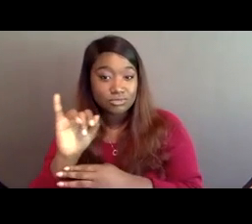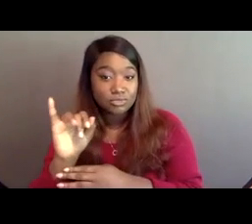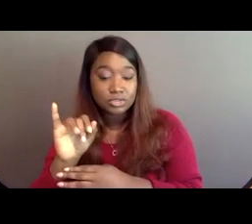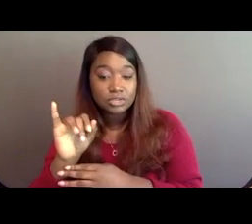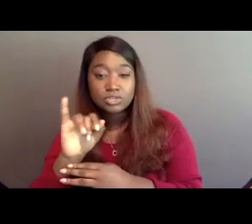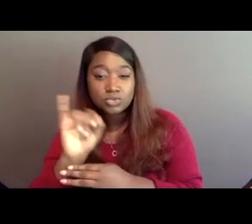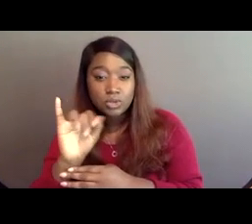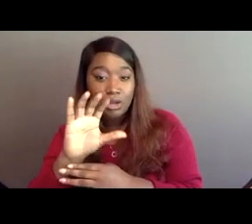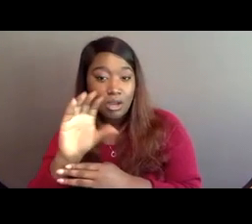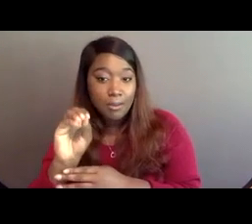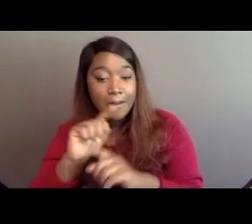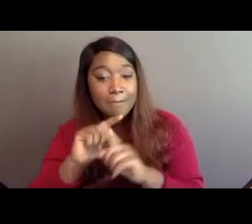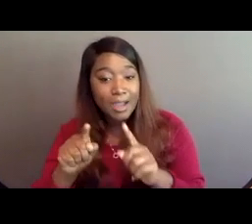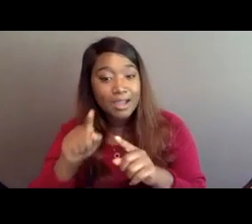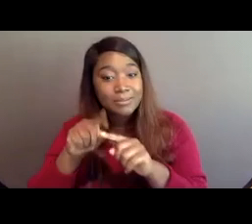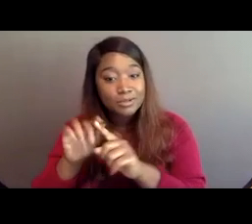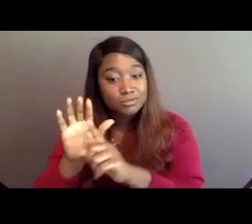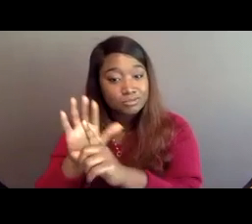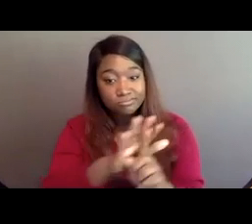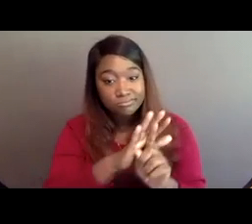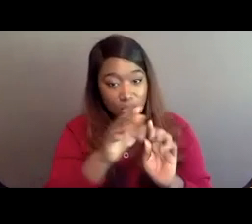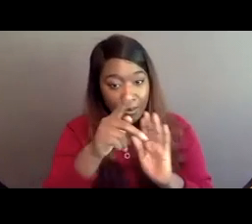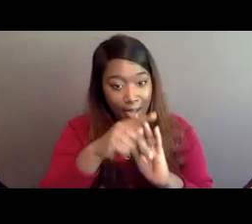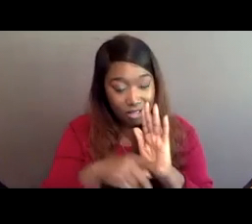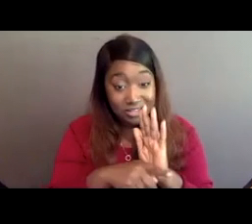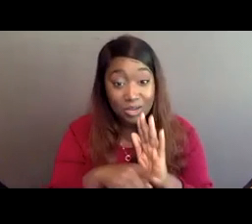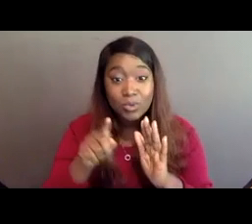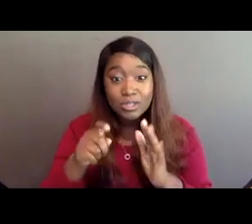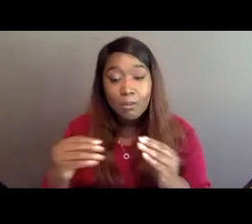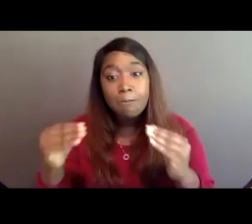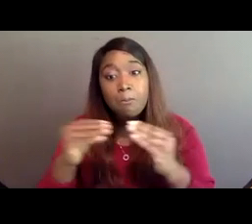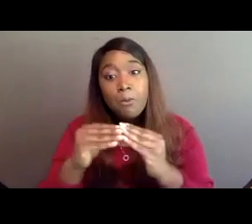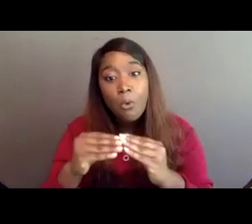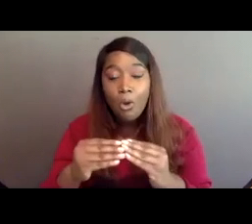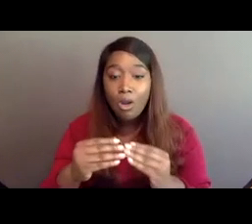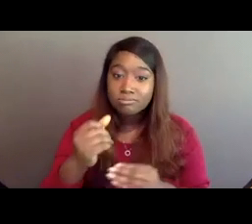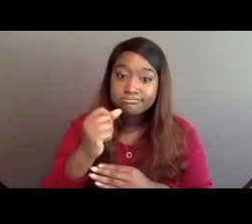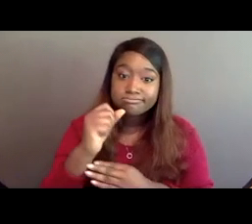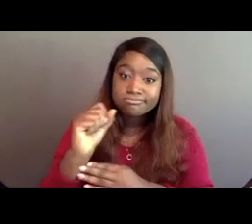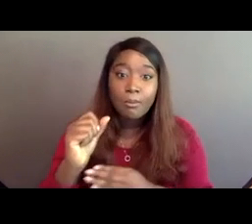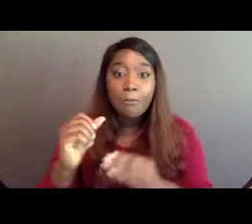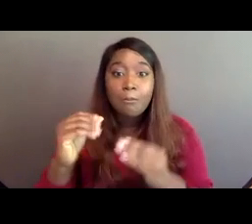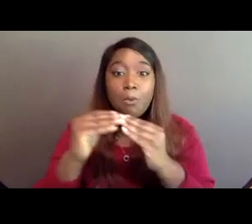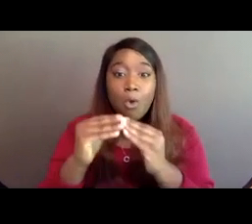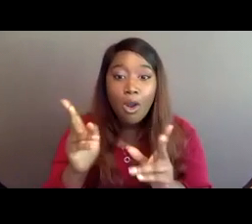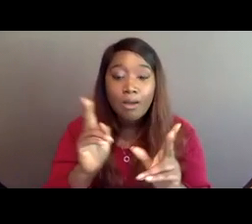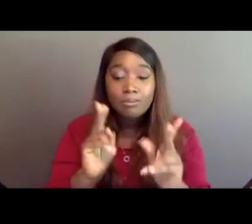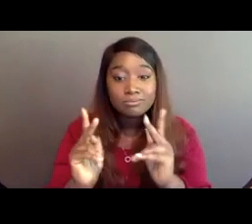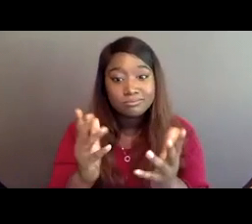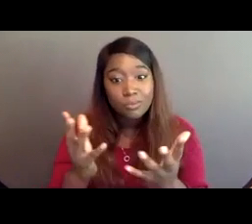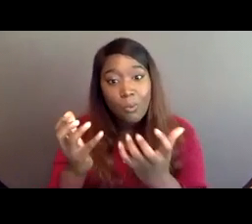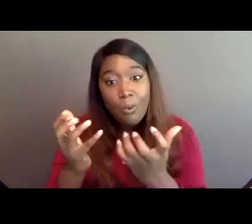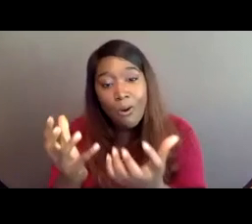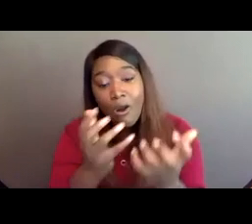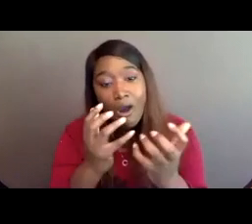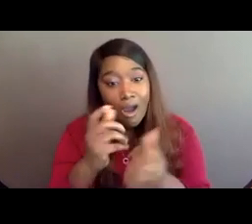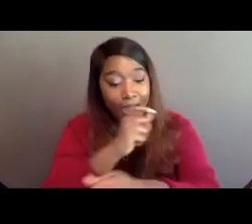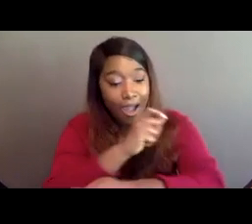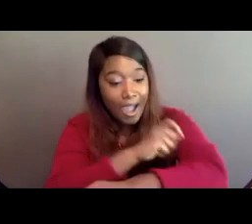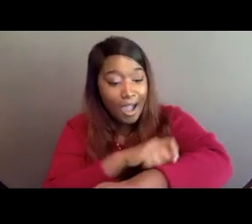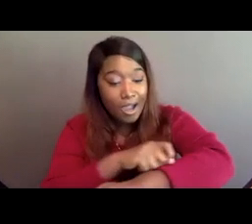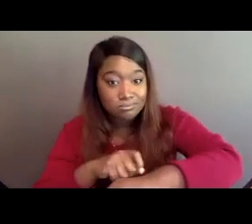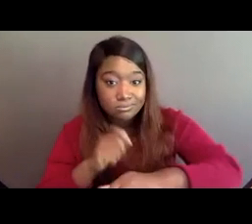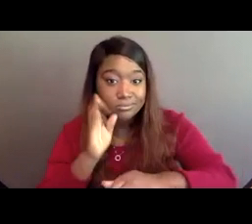policy. There has to be more movement and more advocacy for acupuncture to be covered, because it's